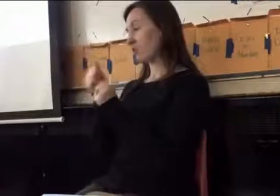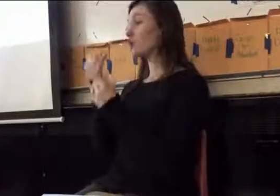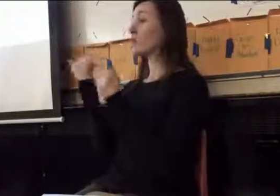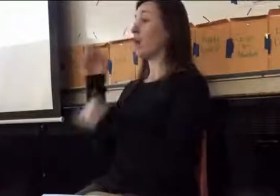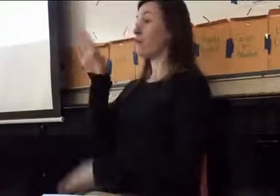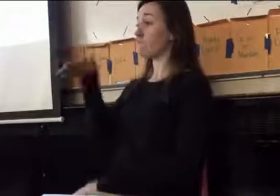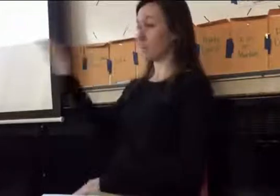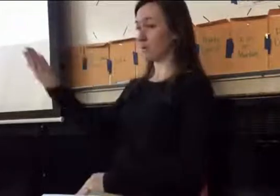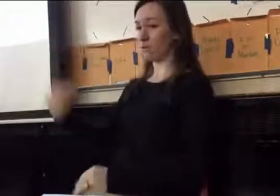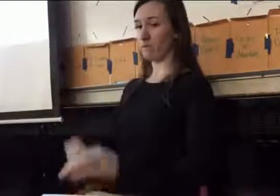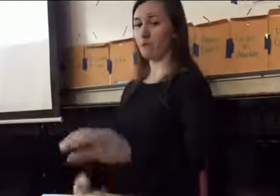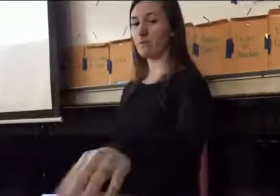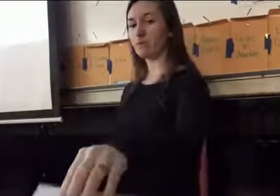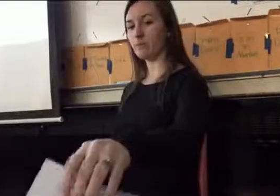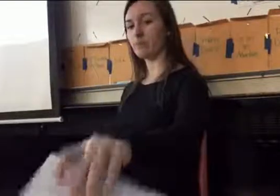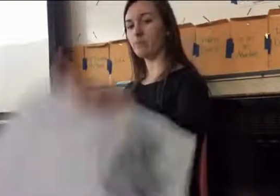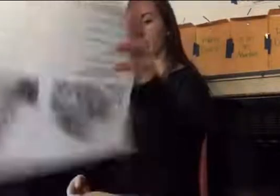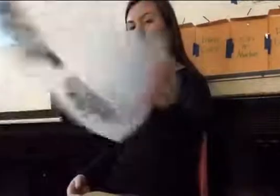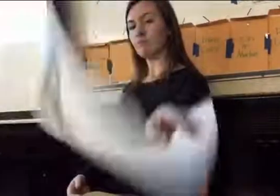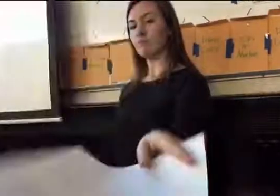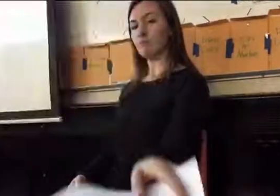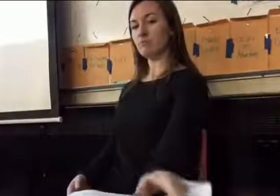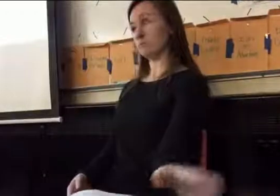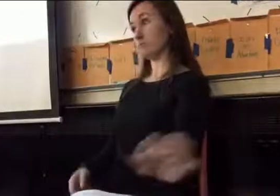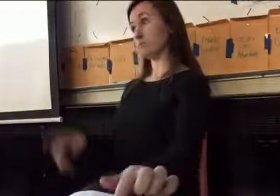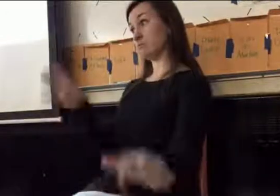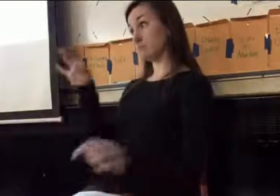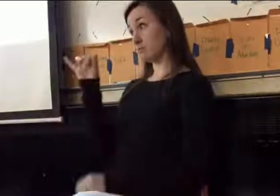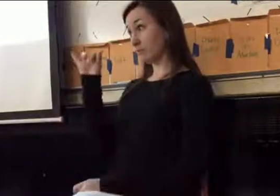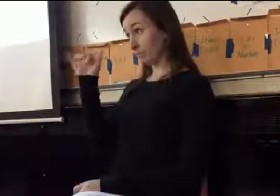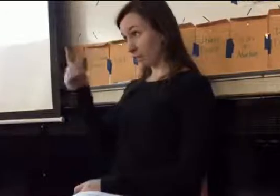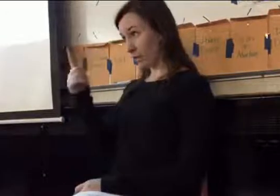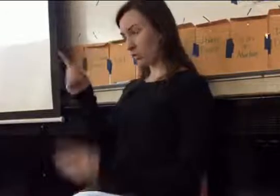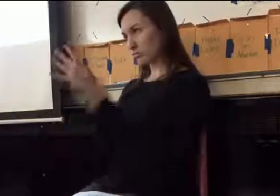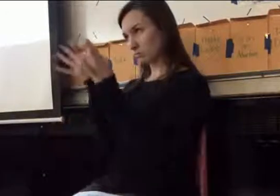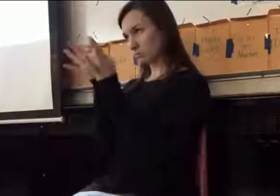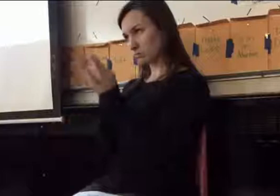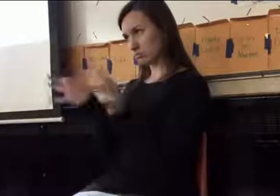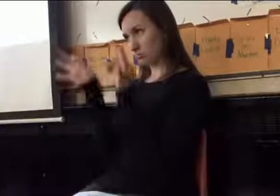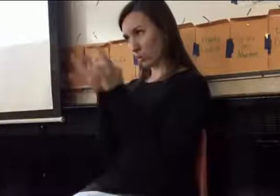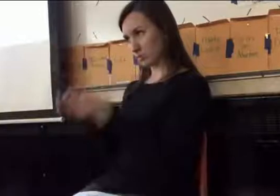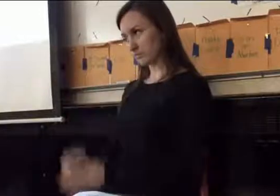to the other page, this is the really important page.